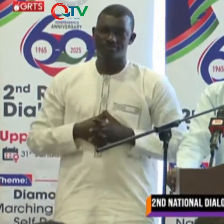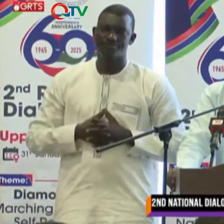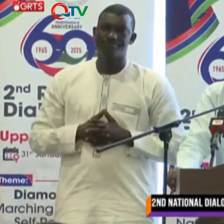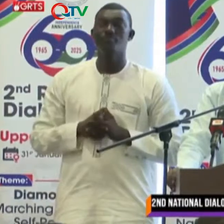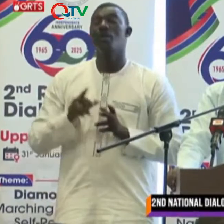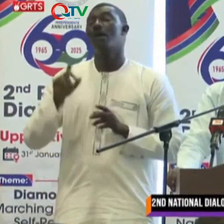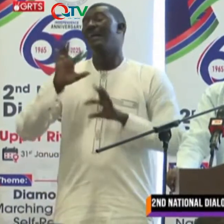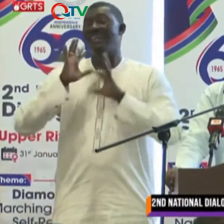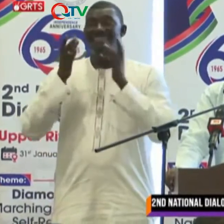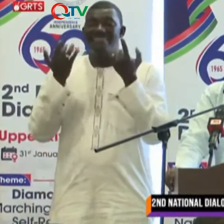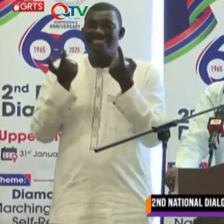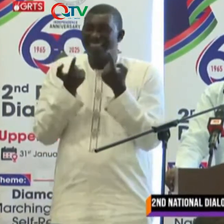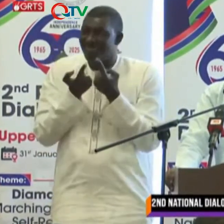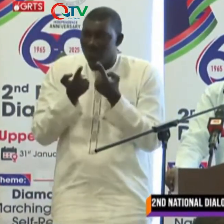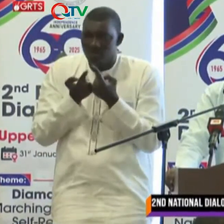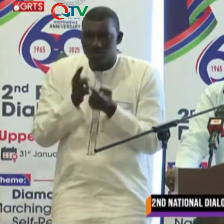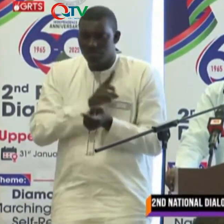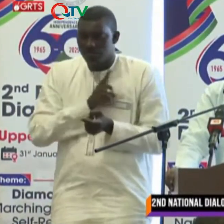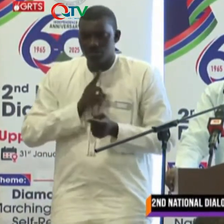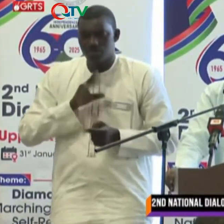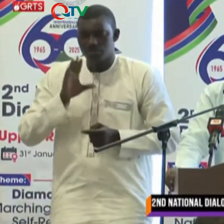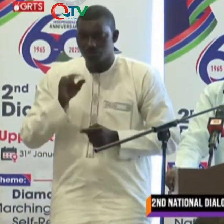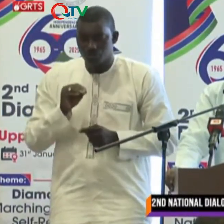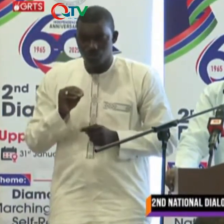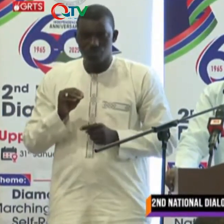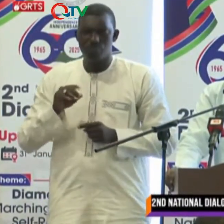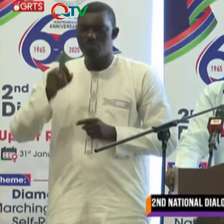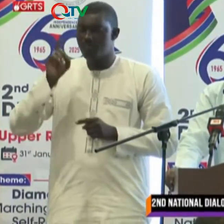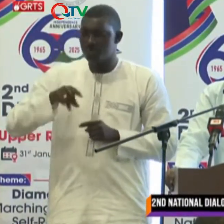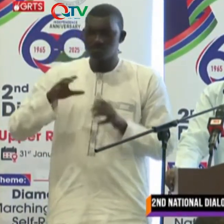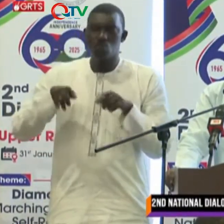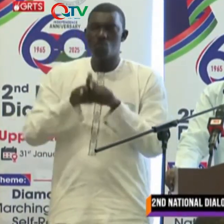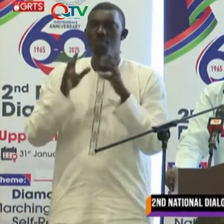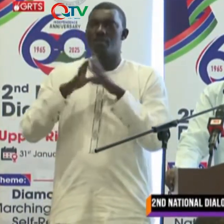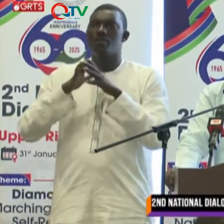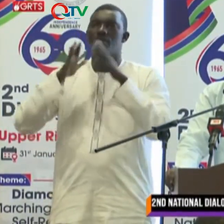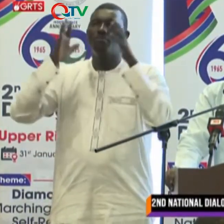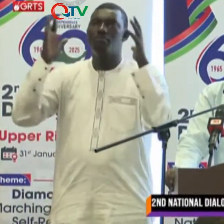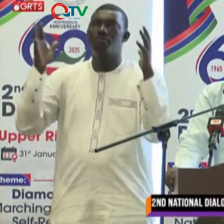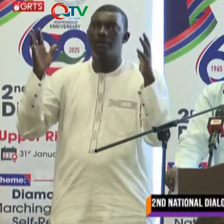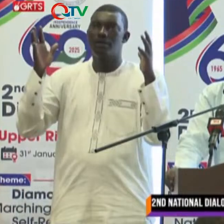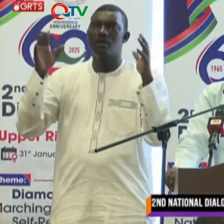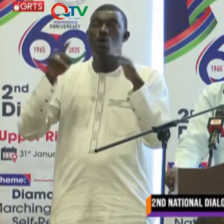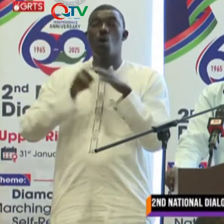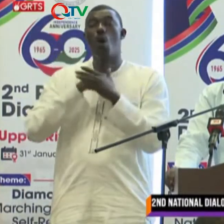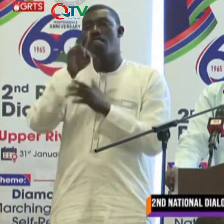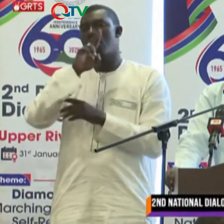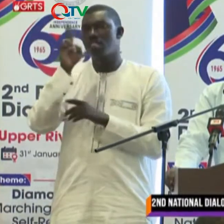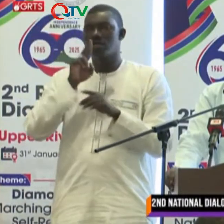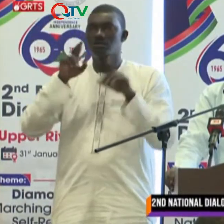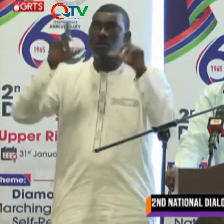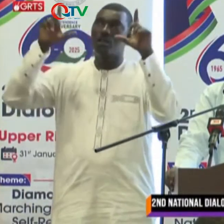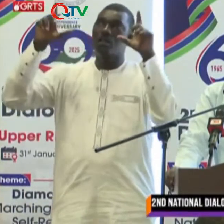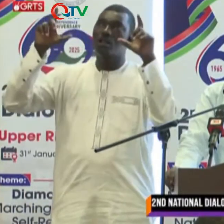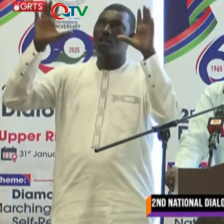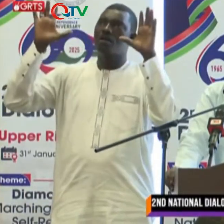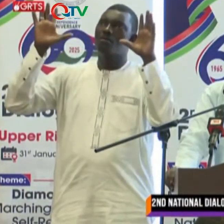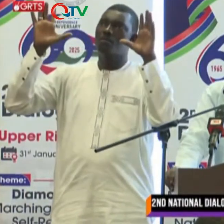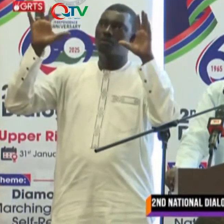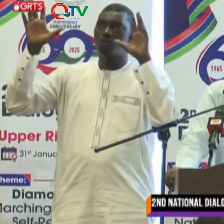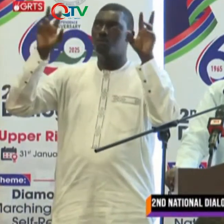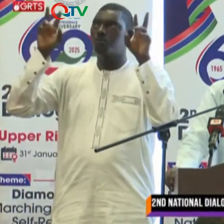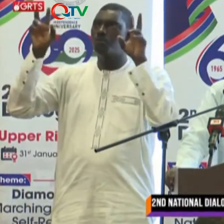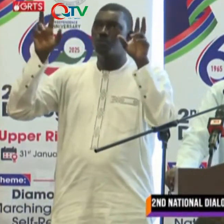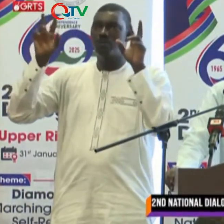In whatever we do, it should be with the bigger or national picture in view.